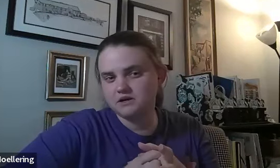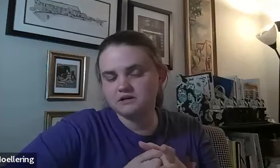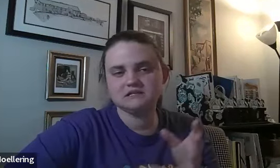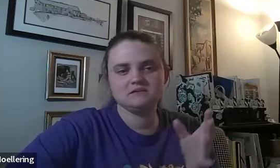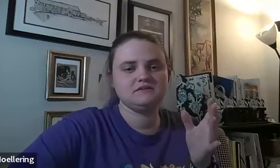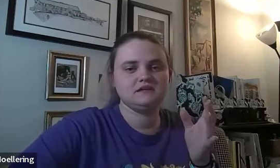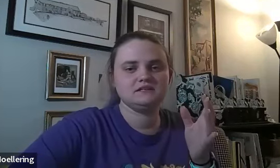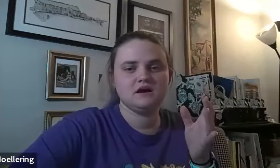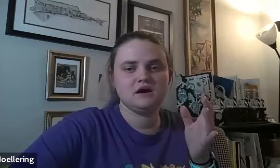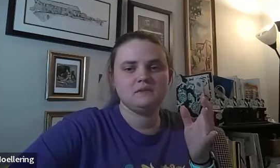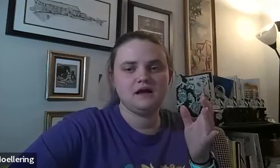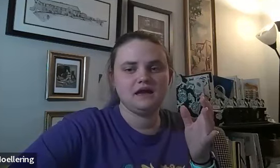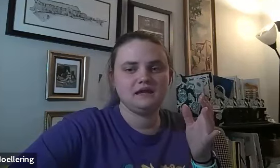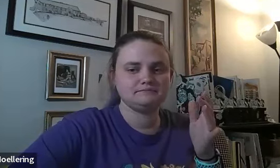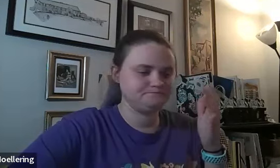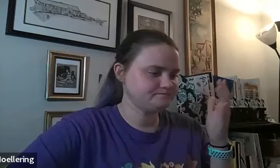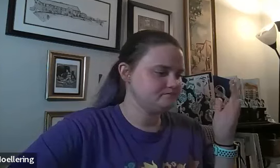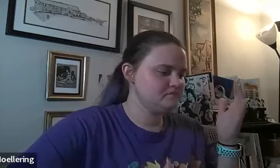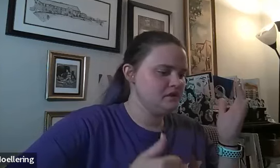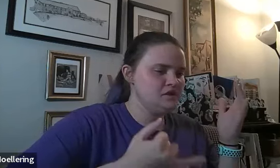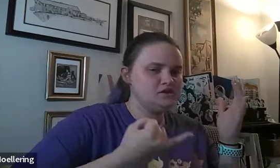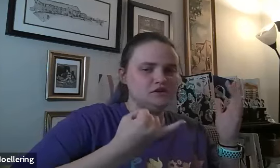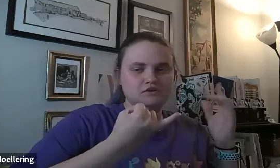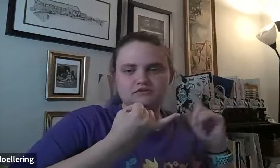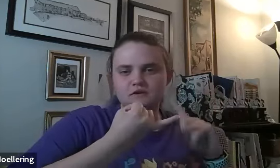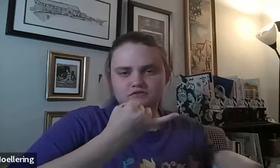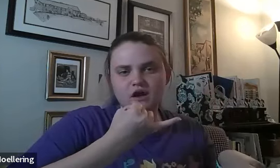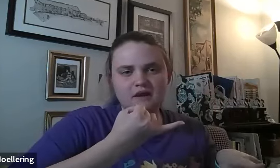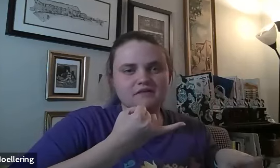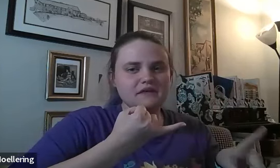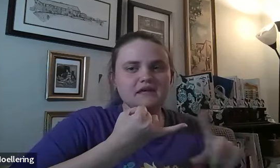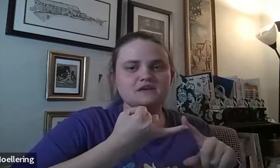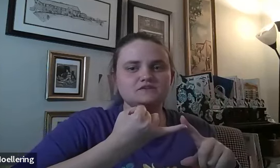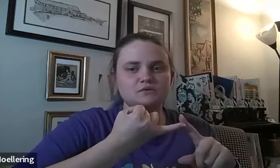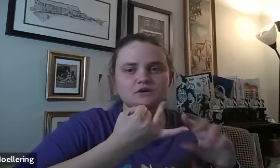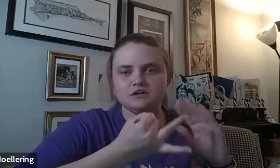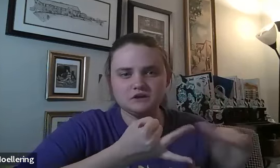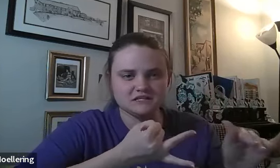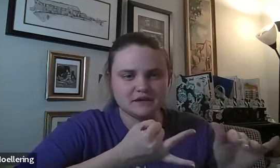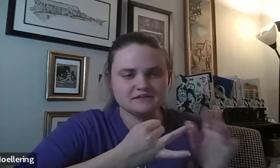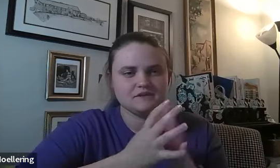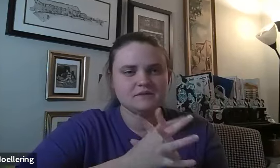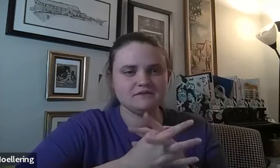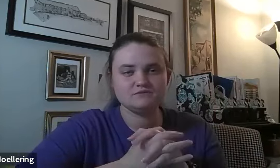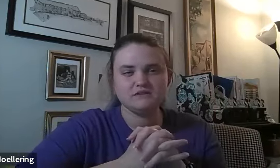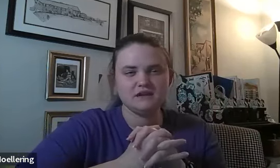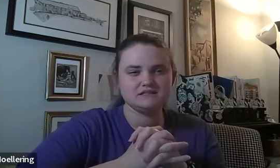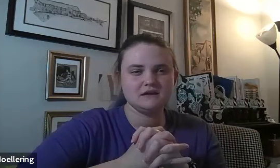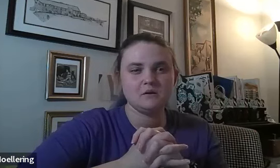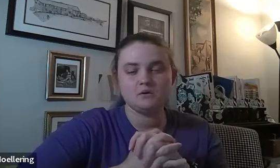numbers. It could be things like, you're thought about this, or you're curious about something about this with ASL or even